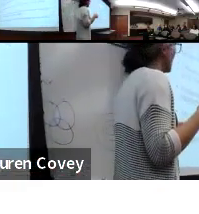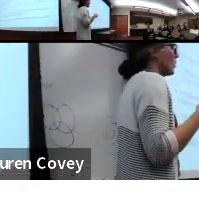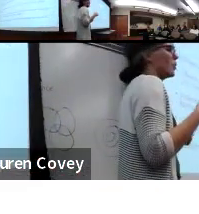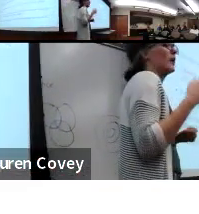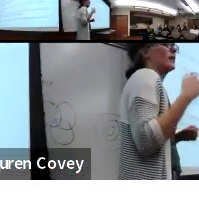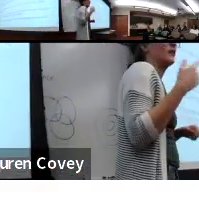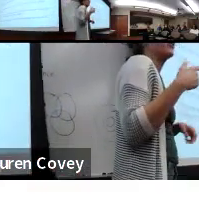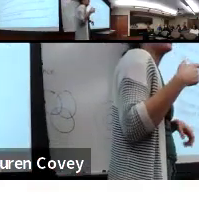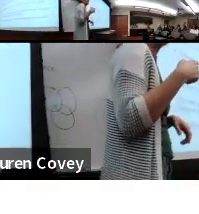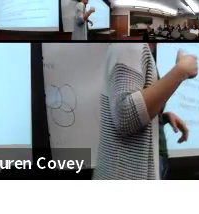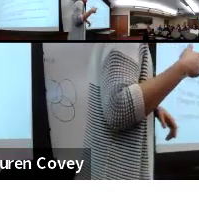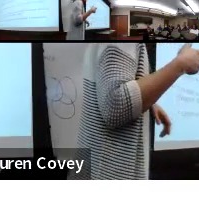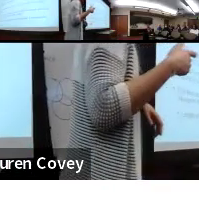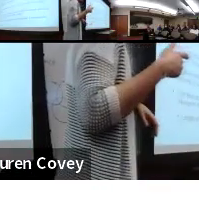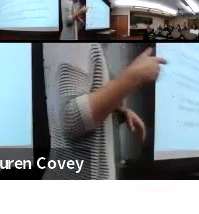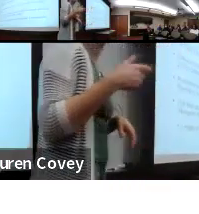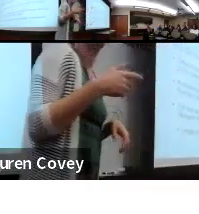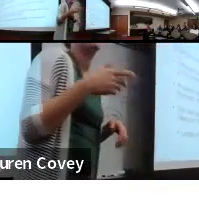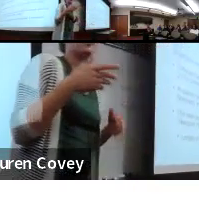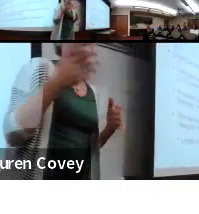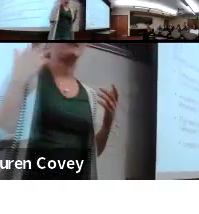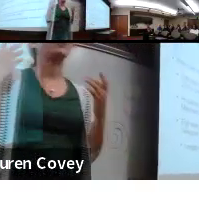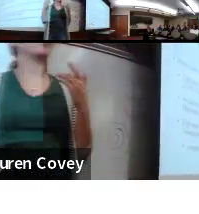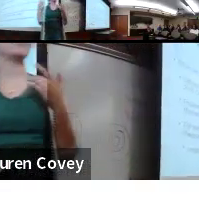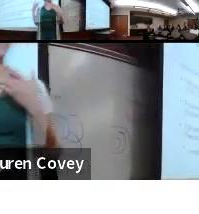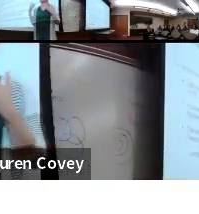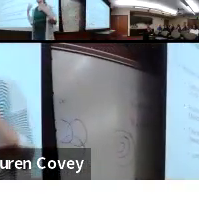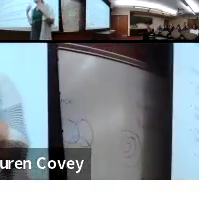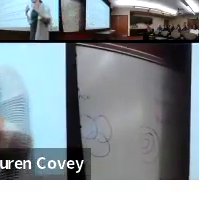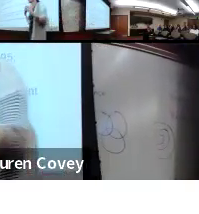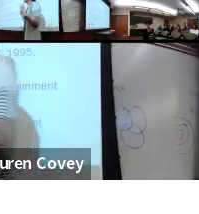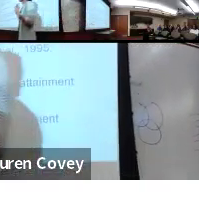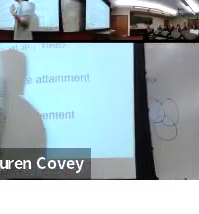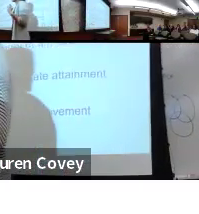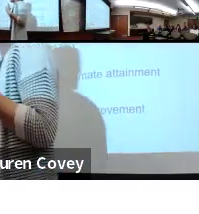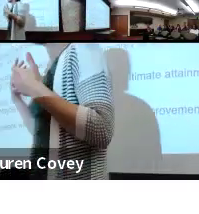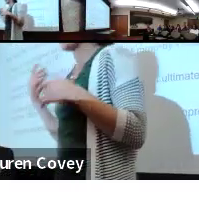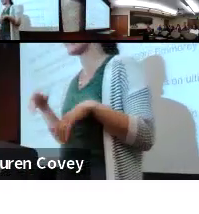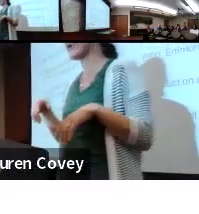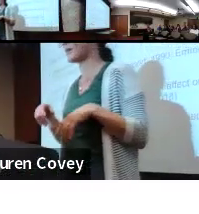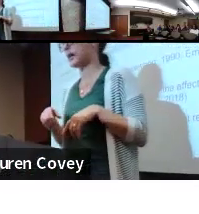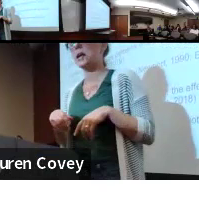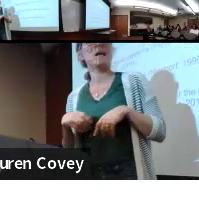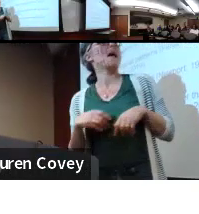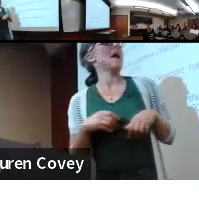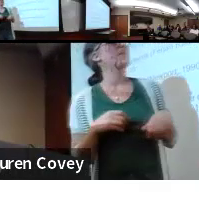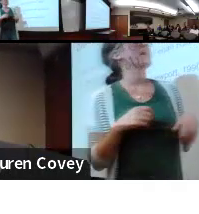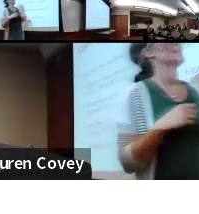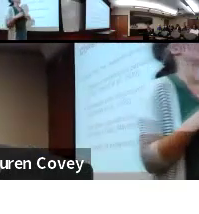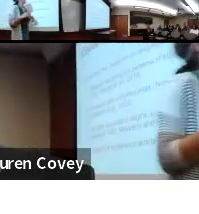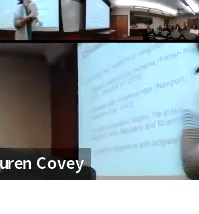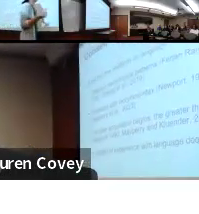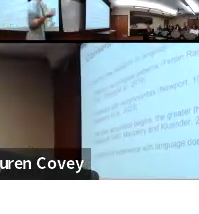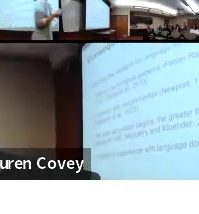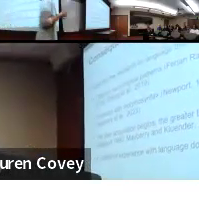time, you get different neurological patterns, sometimes different brain structures or brain pathways. And